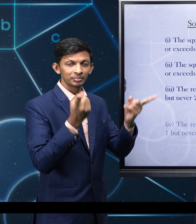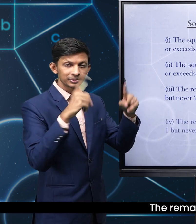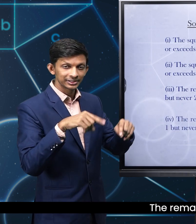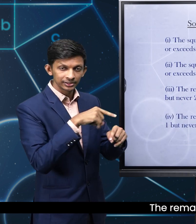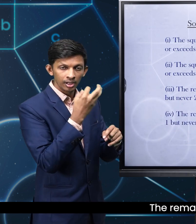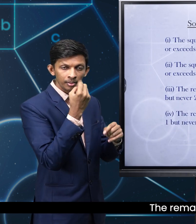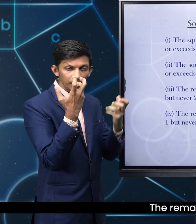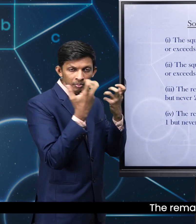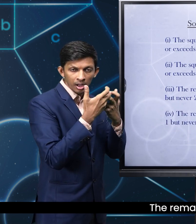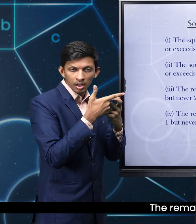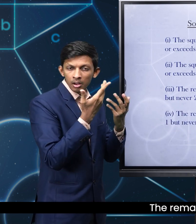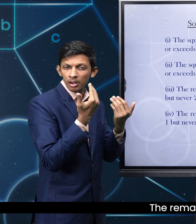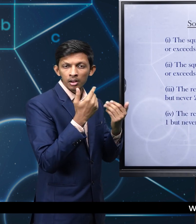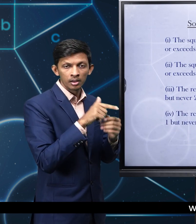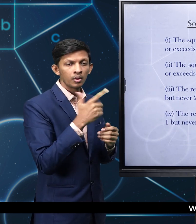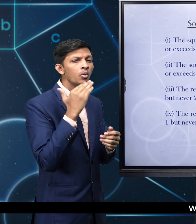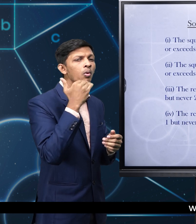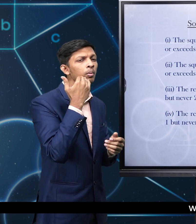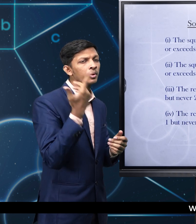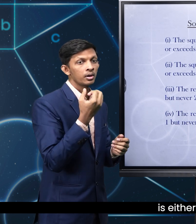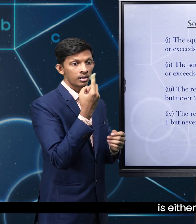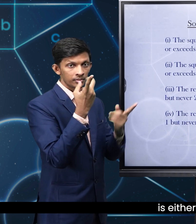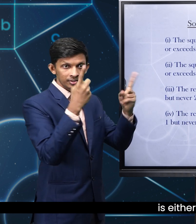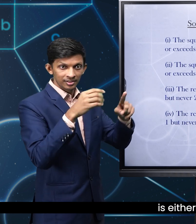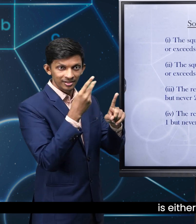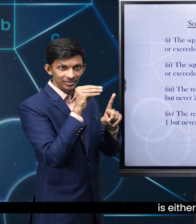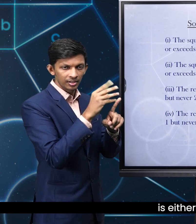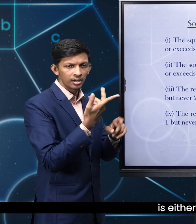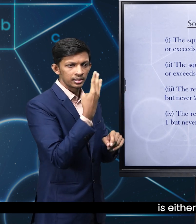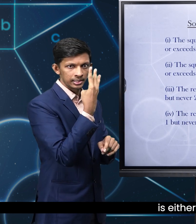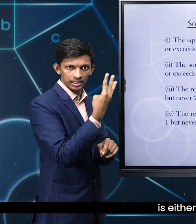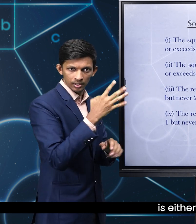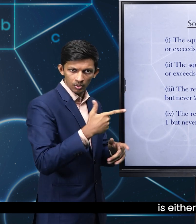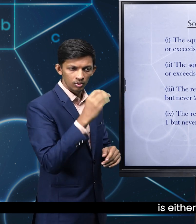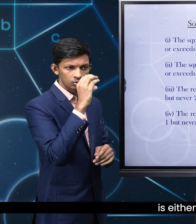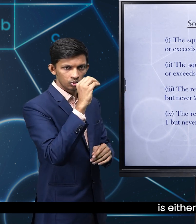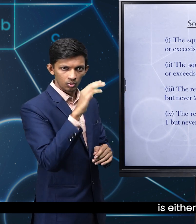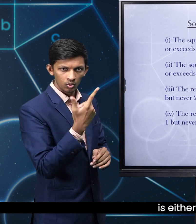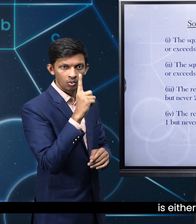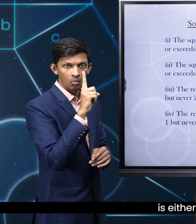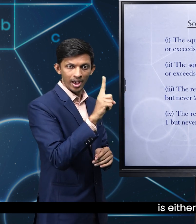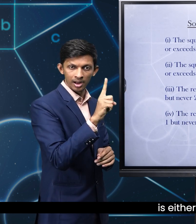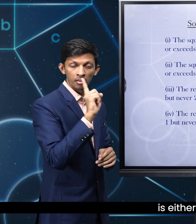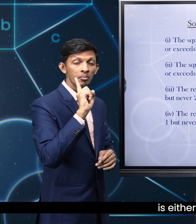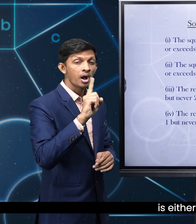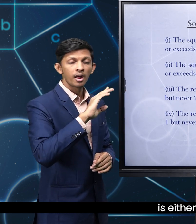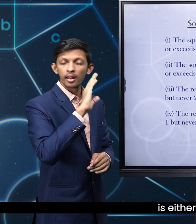The remainder of a perfect square when divided by 4 is either 0 or 1 but never 2 and 3.